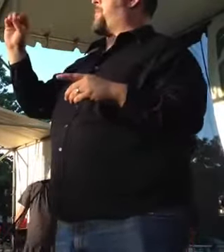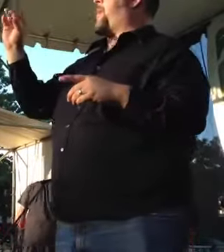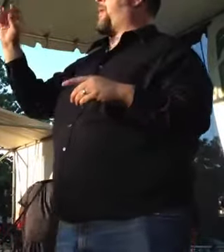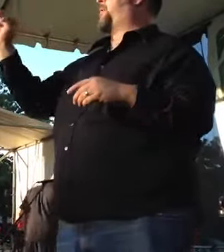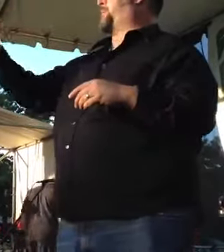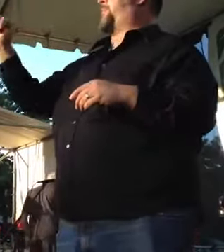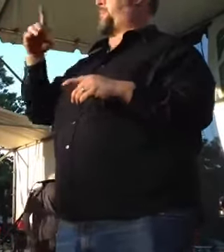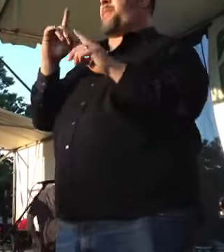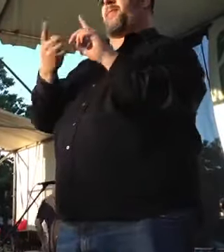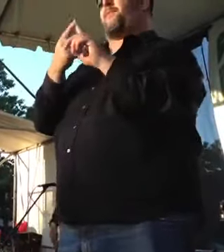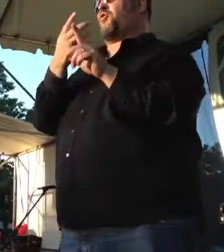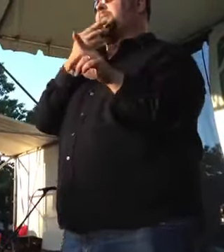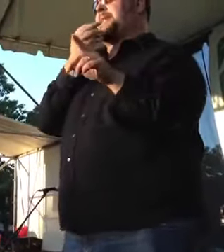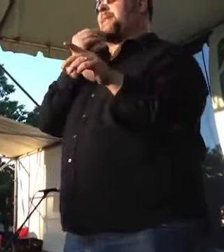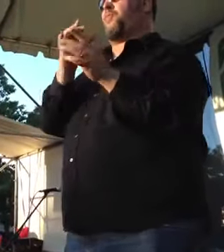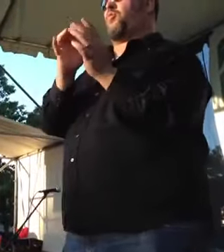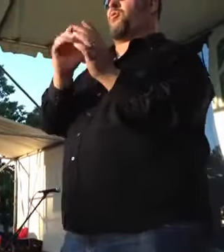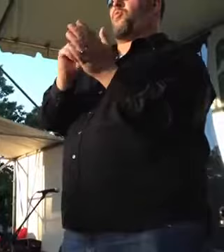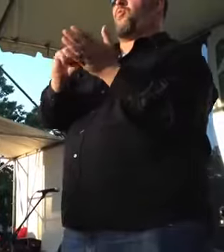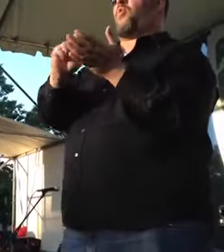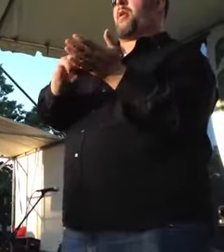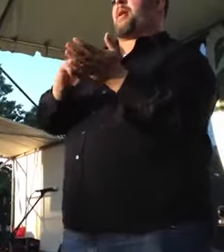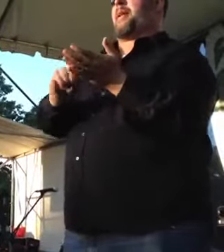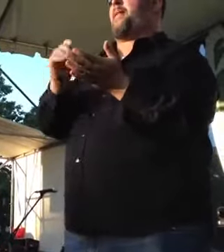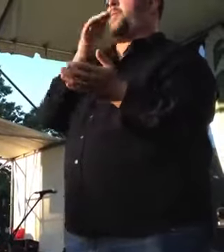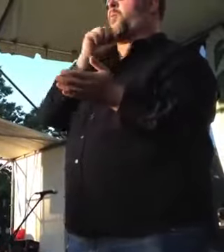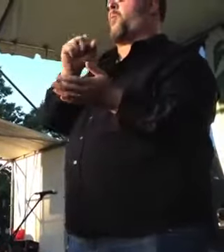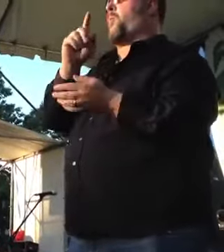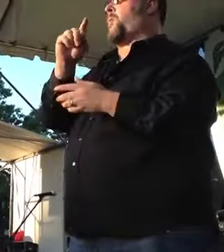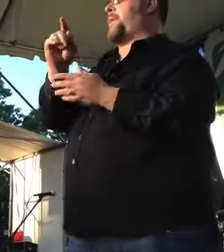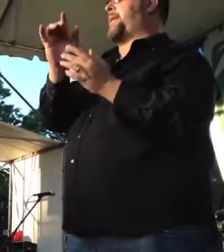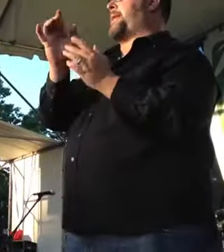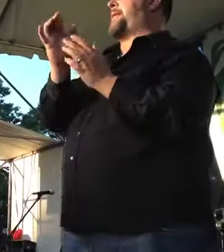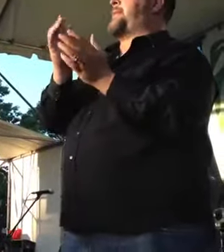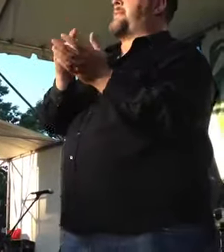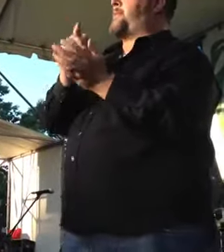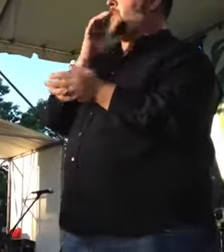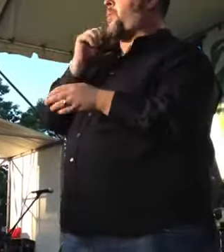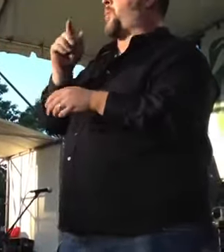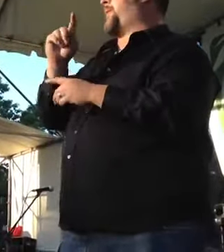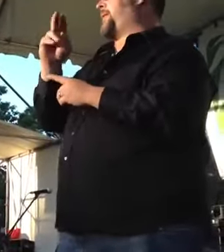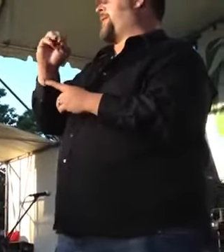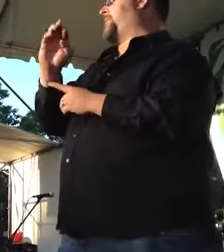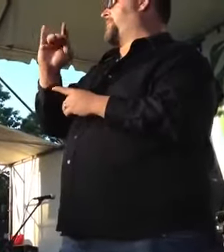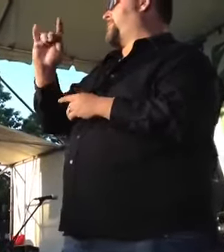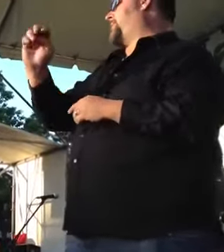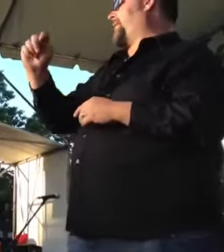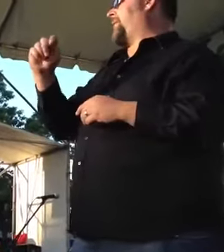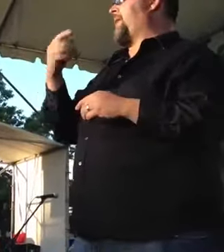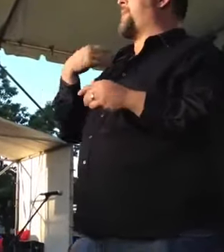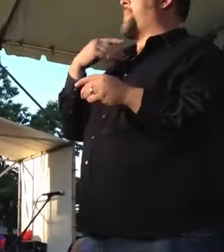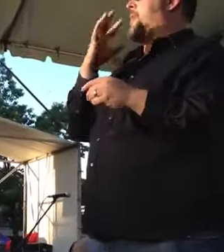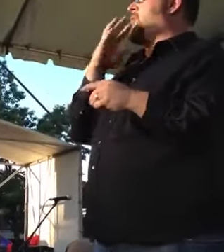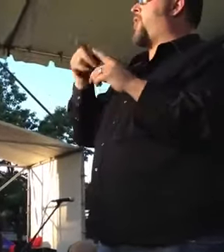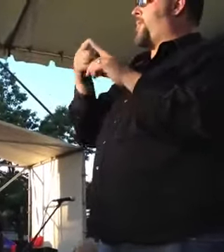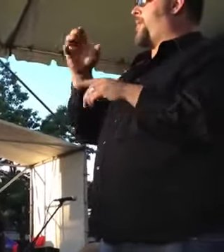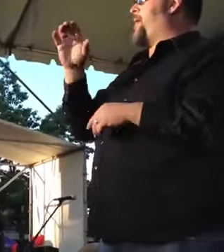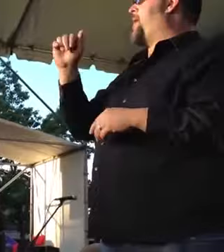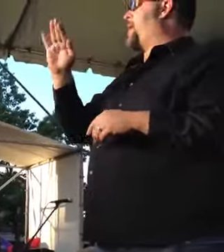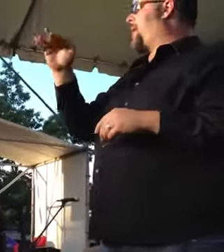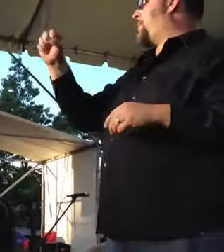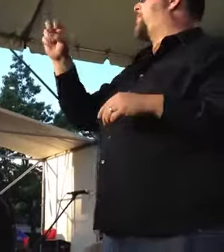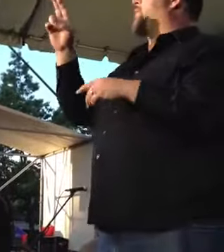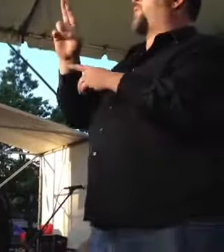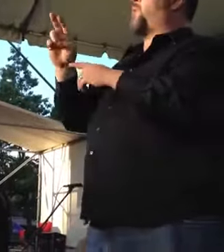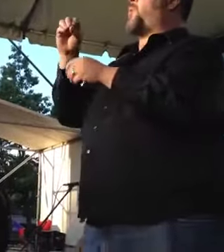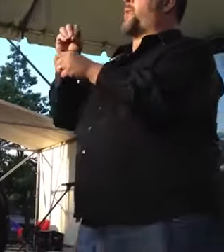in the original Hebrew text that made up to the Old Testament, and say that the Hebrew text, the Old Testament itself, contains references to cannabis used